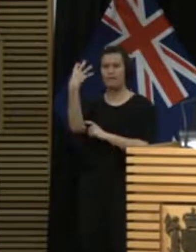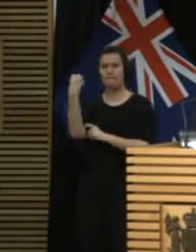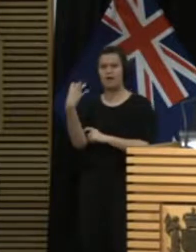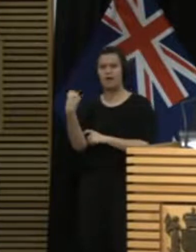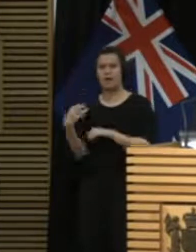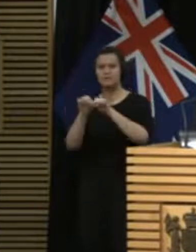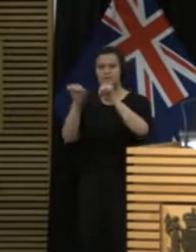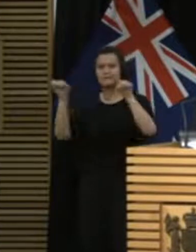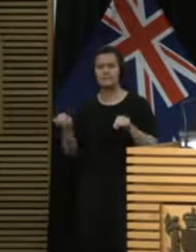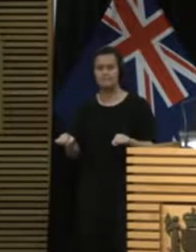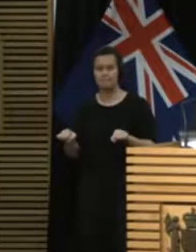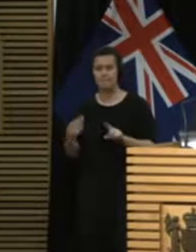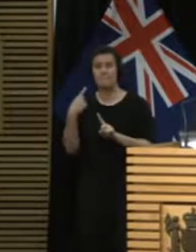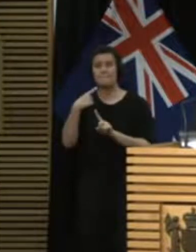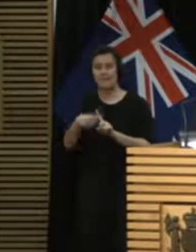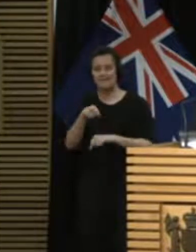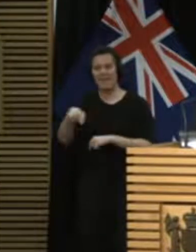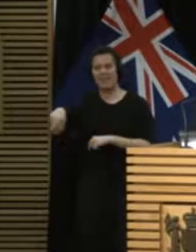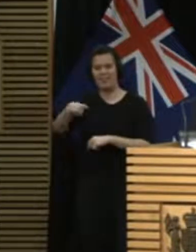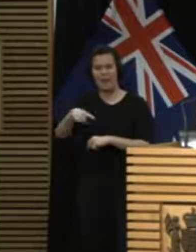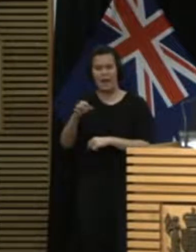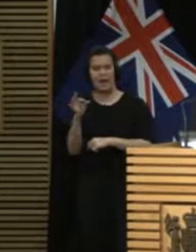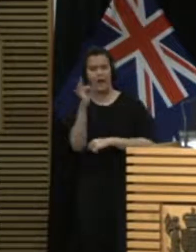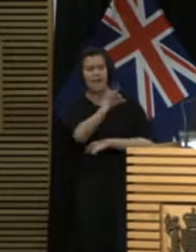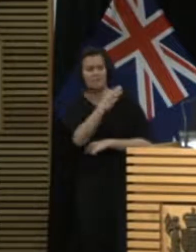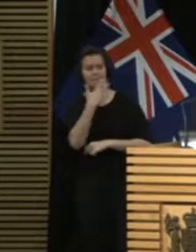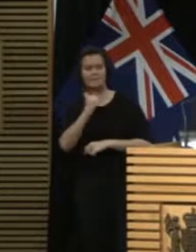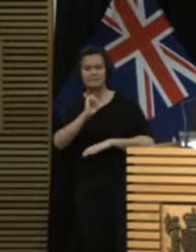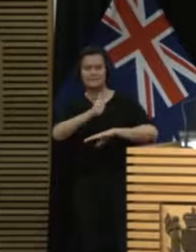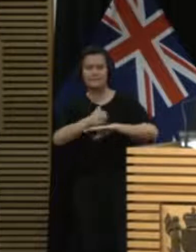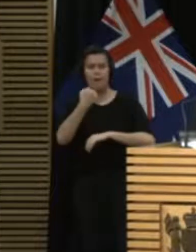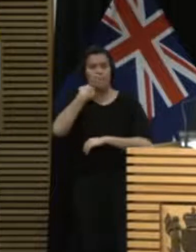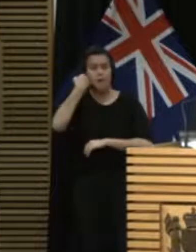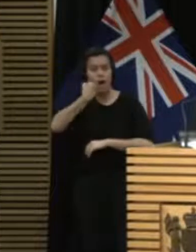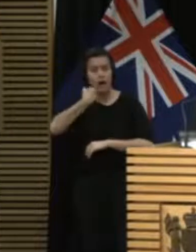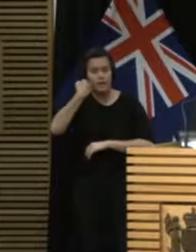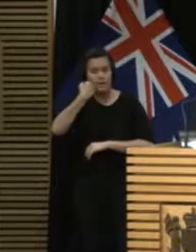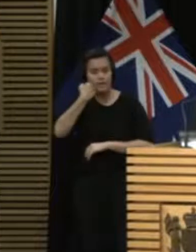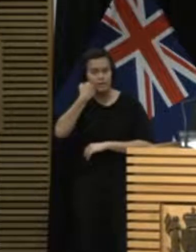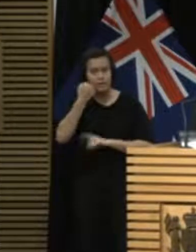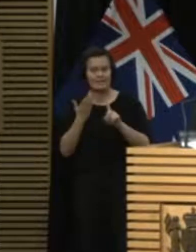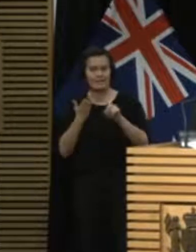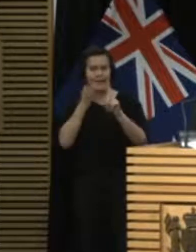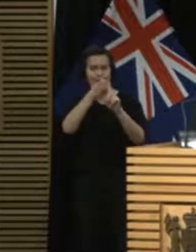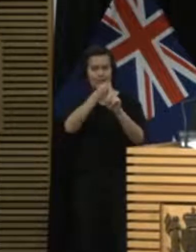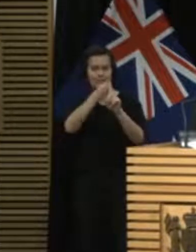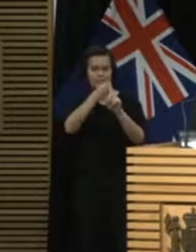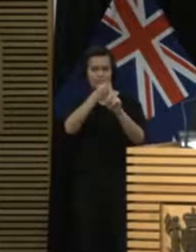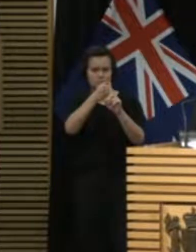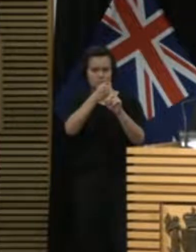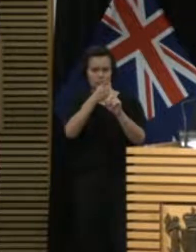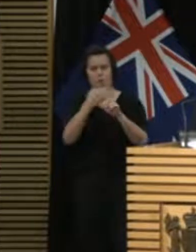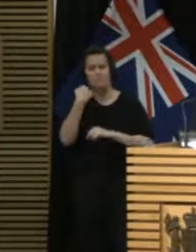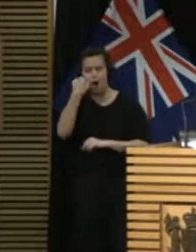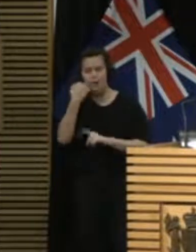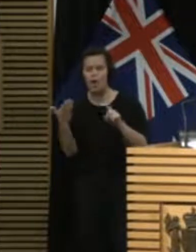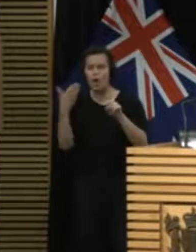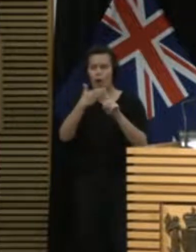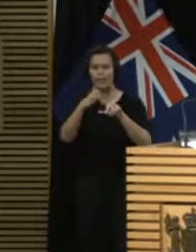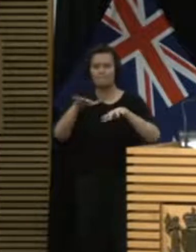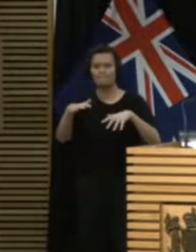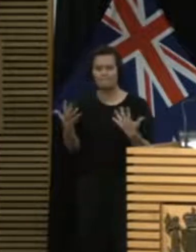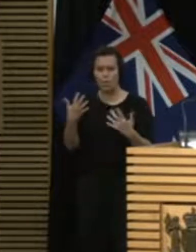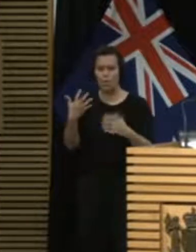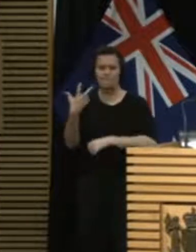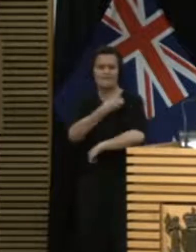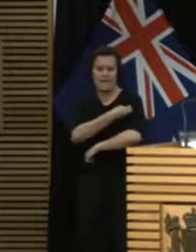Maori vaccine target. Mm-hmm. We also have had it reported that several Maori ministers also wanted a vaccine target. Can I just ask you to be really clear about why